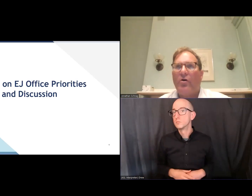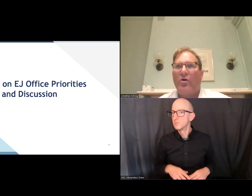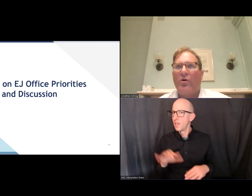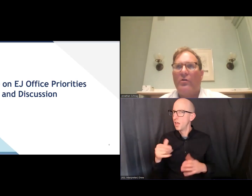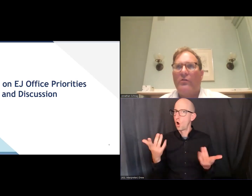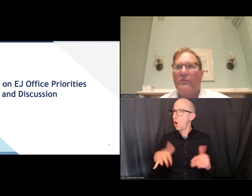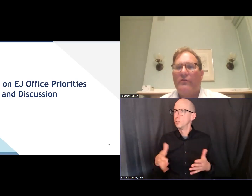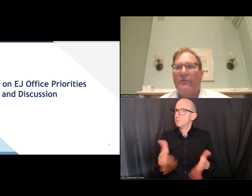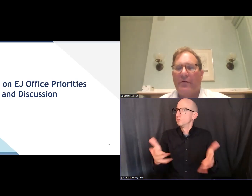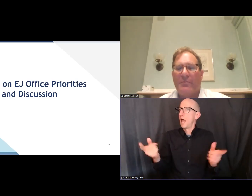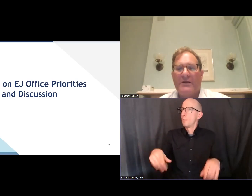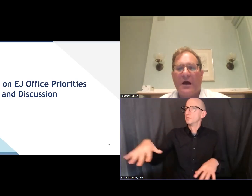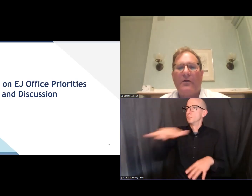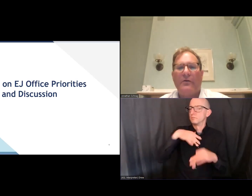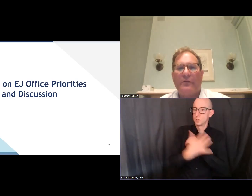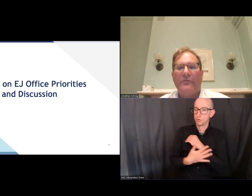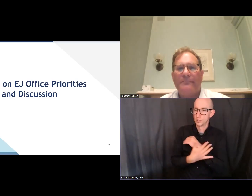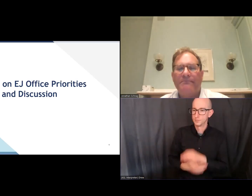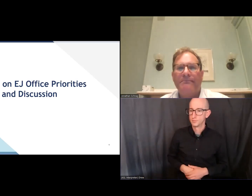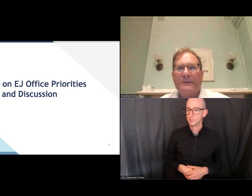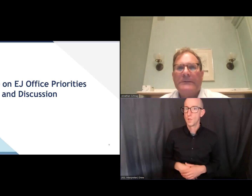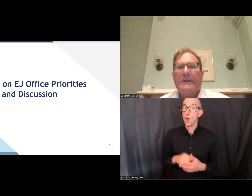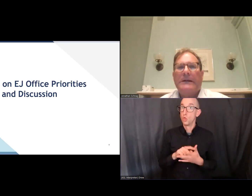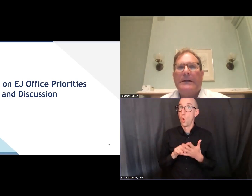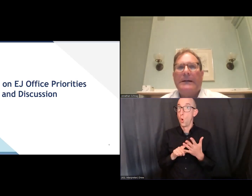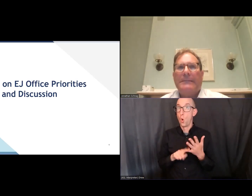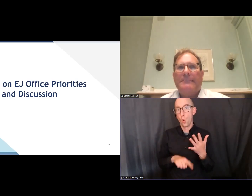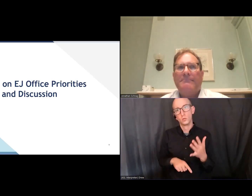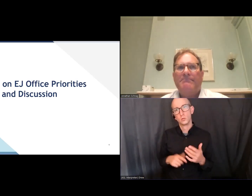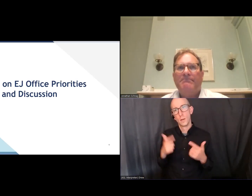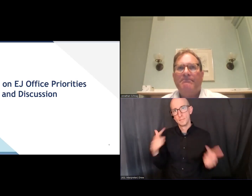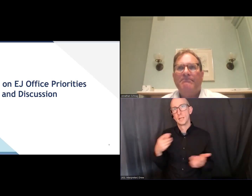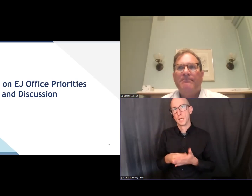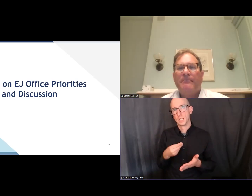Those are all very big dollars.